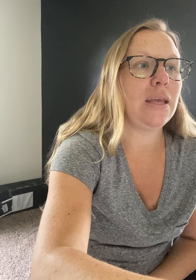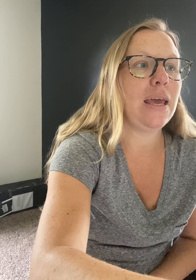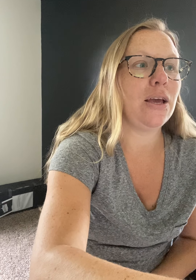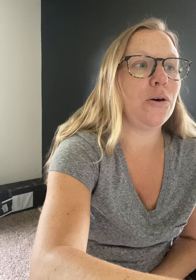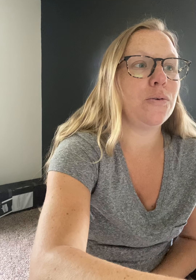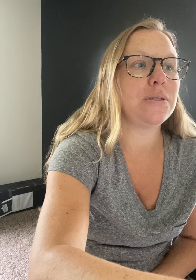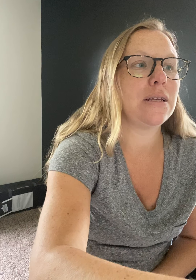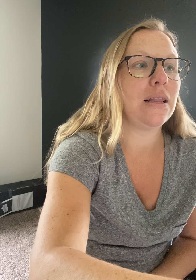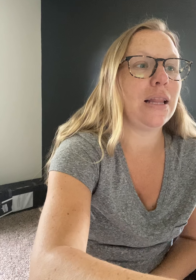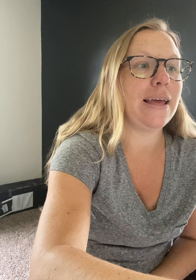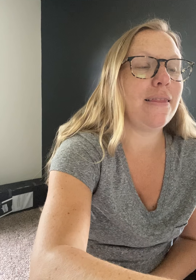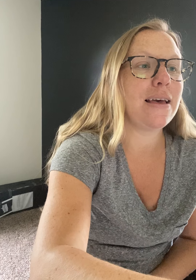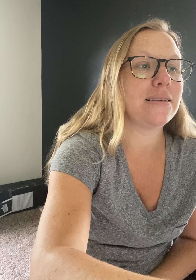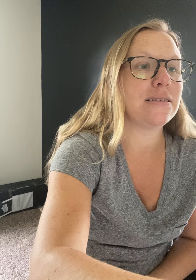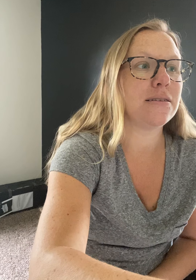It goes like this.